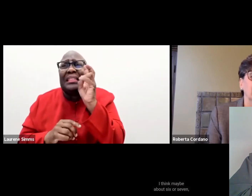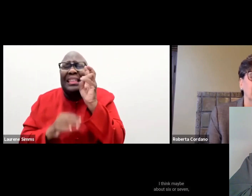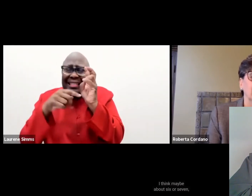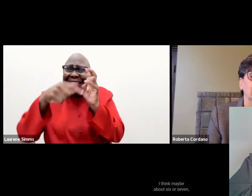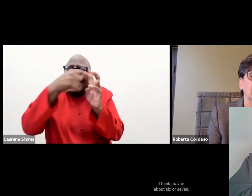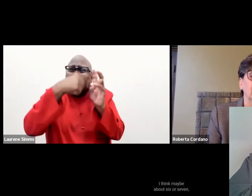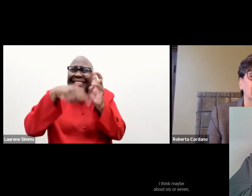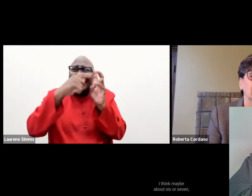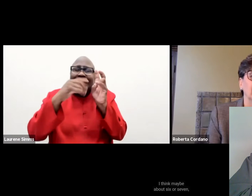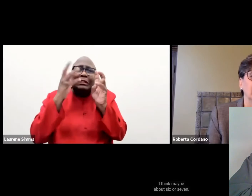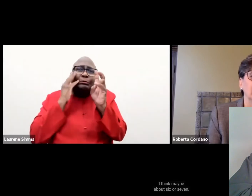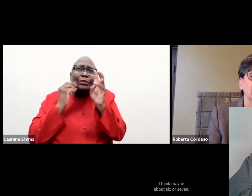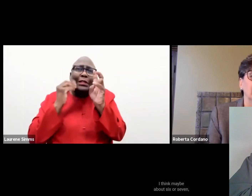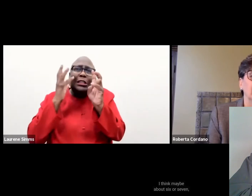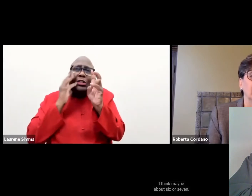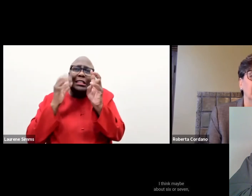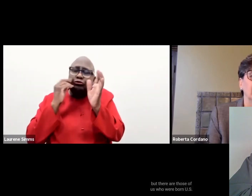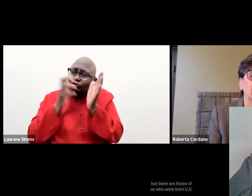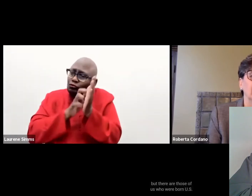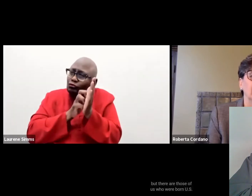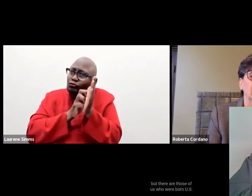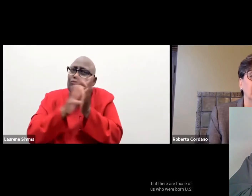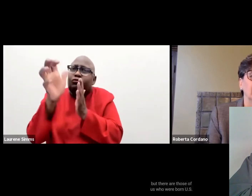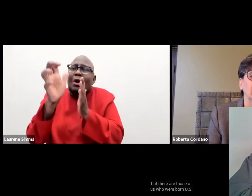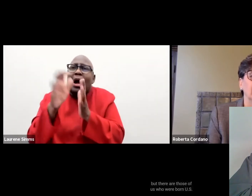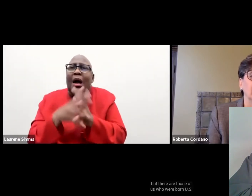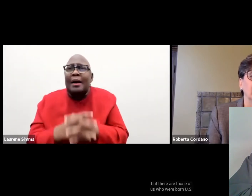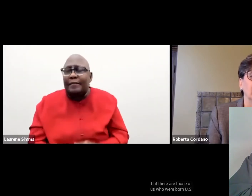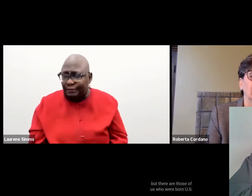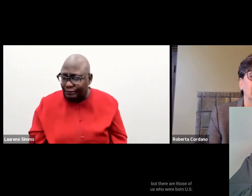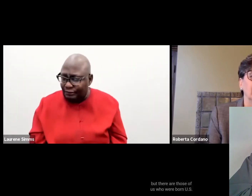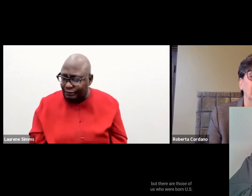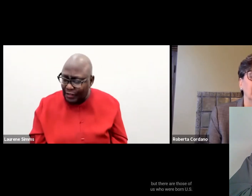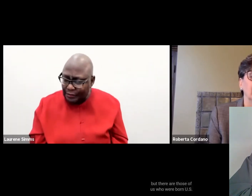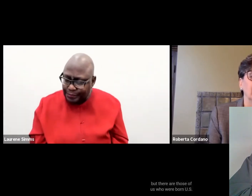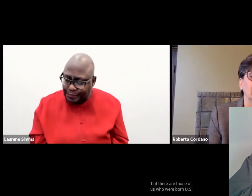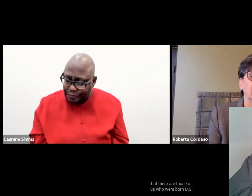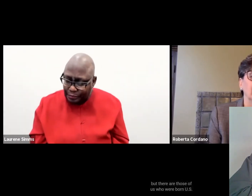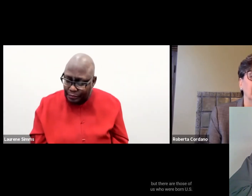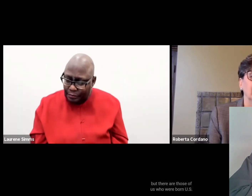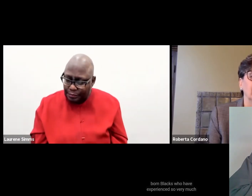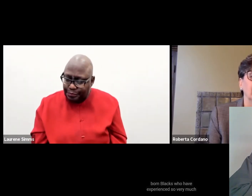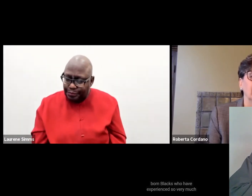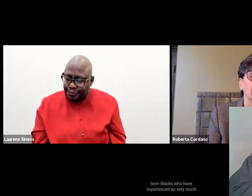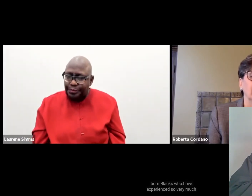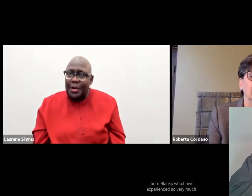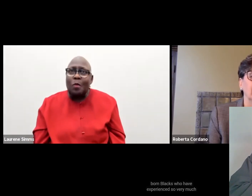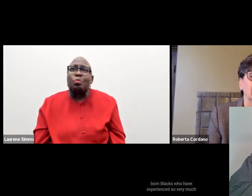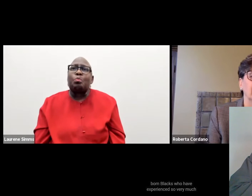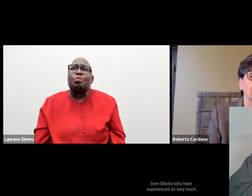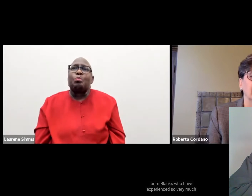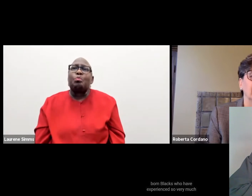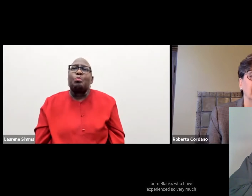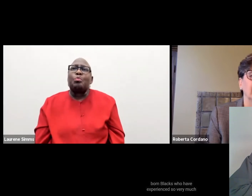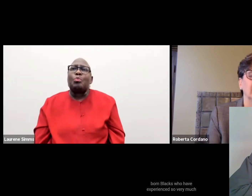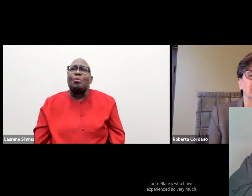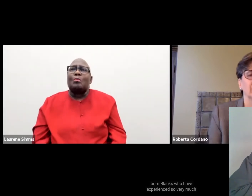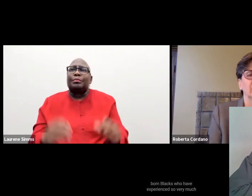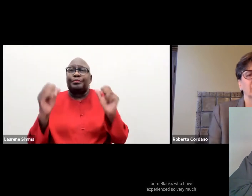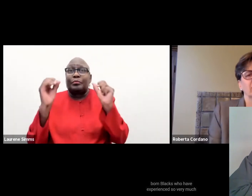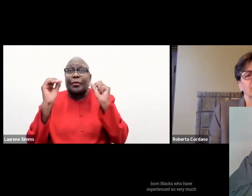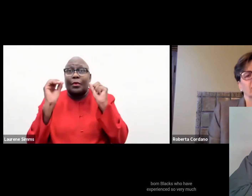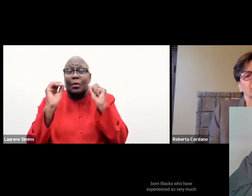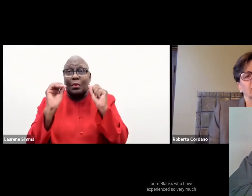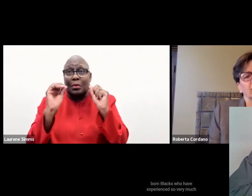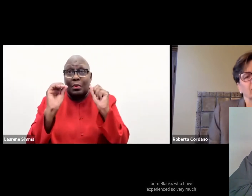we do have more international born Black people, but there are those of us who are born